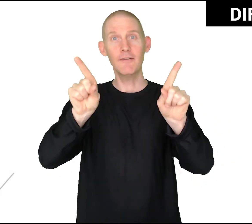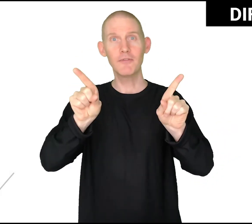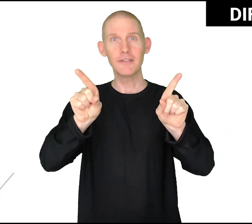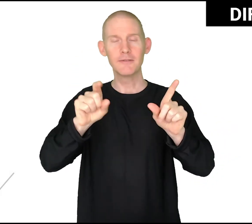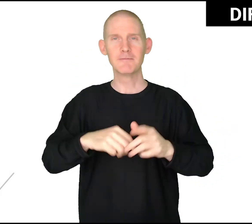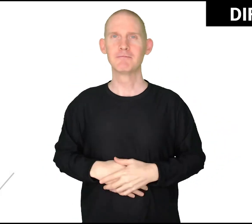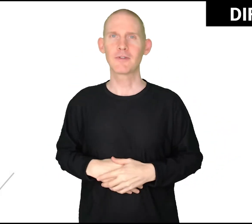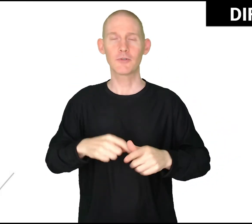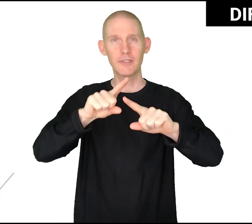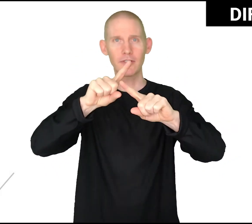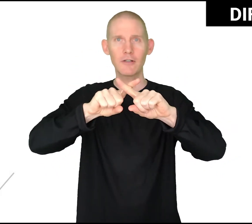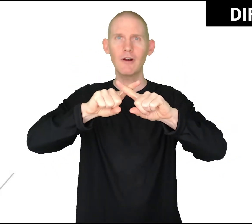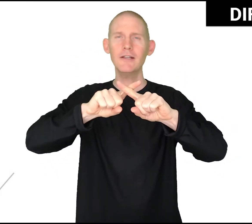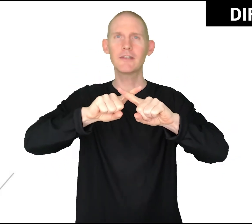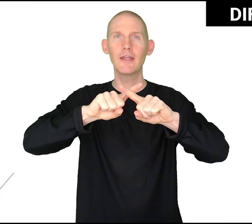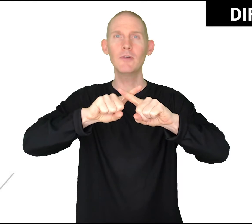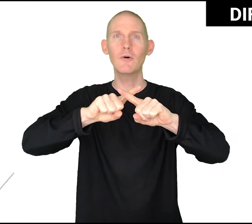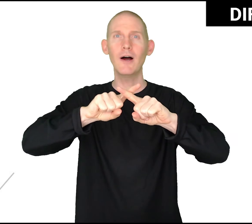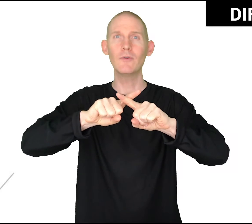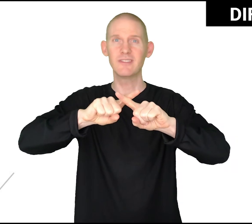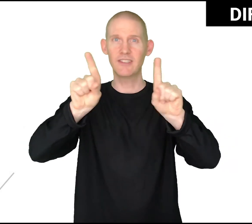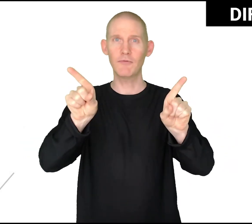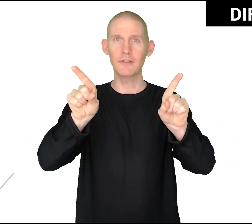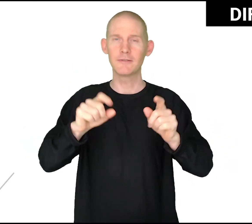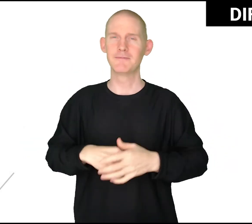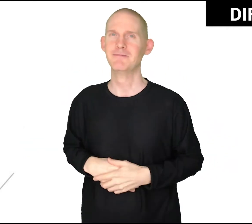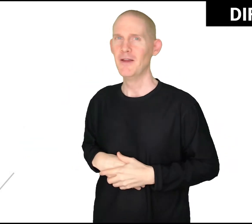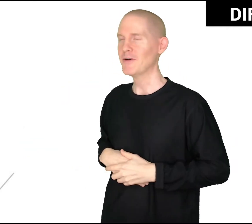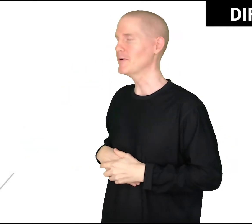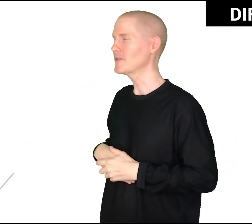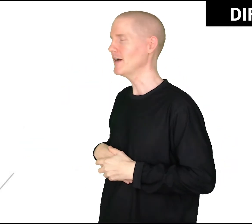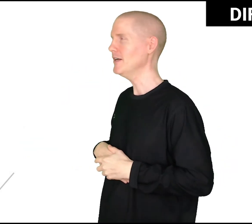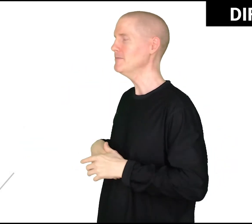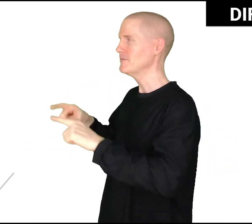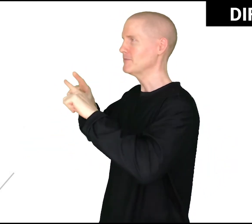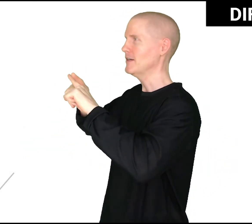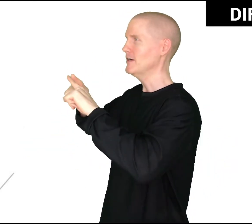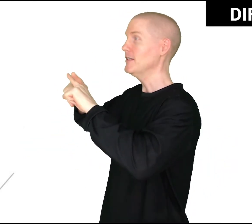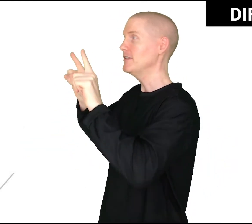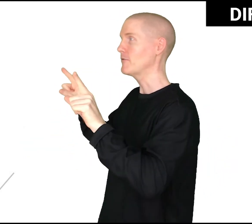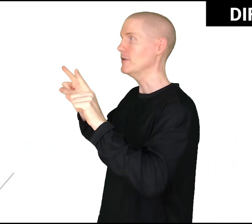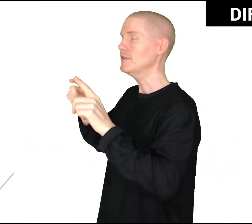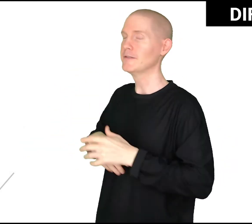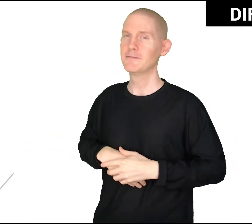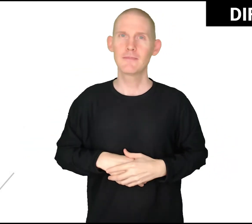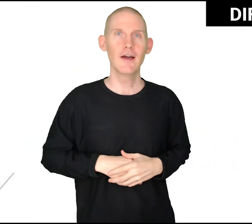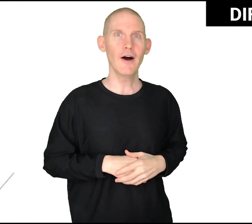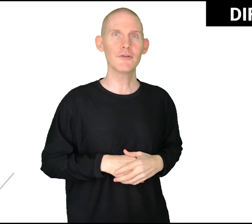different. So we start crossed and then we go out, different. From the side, different. Other